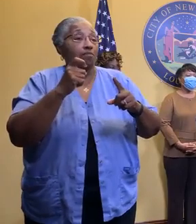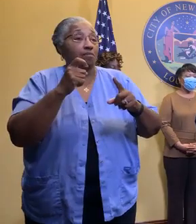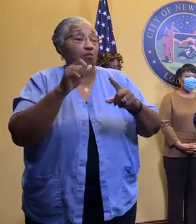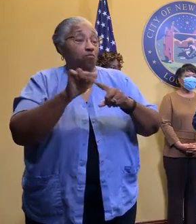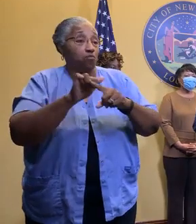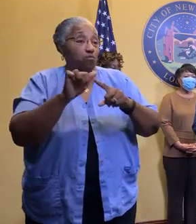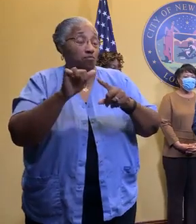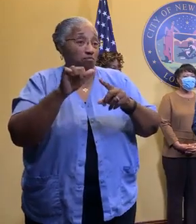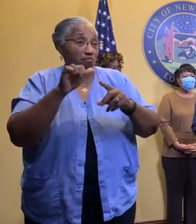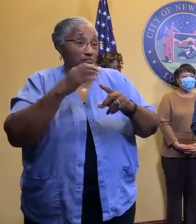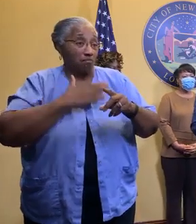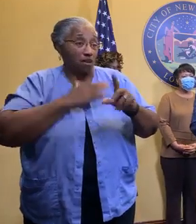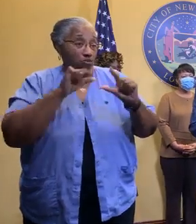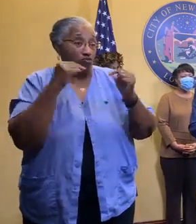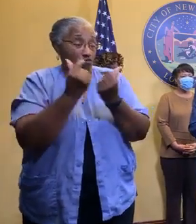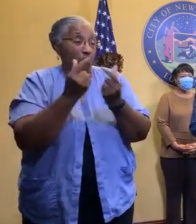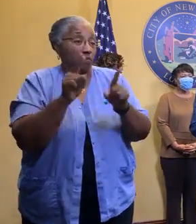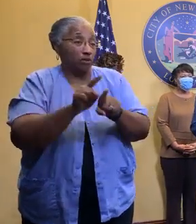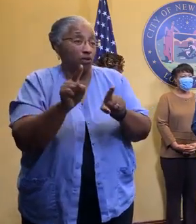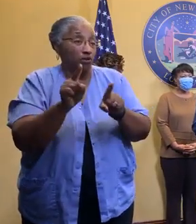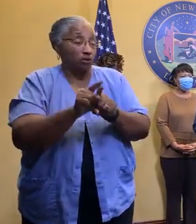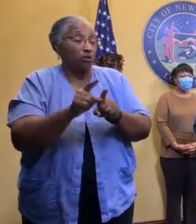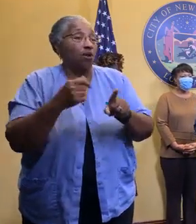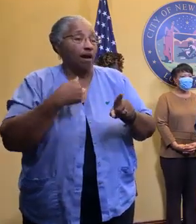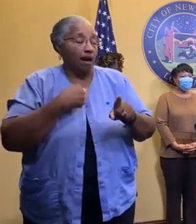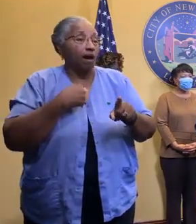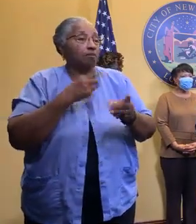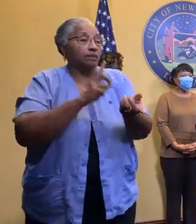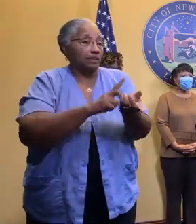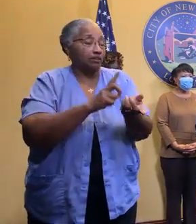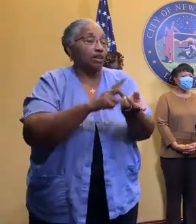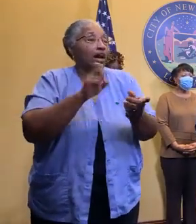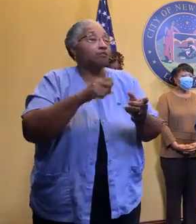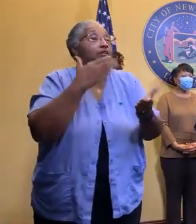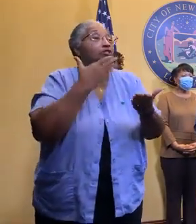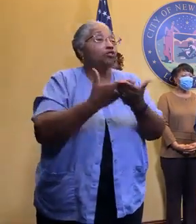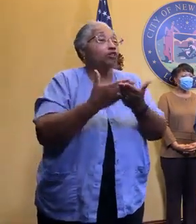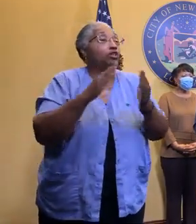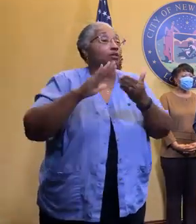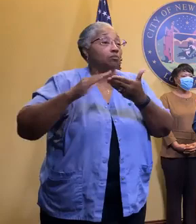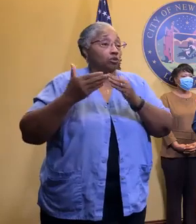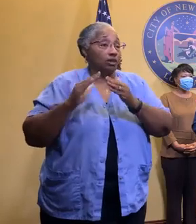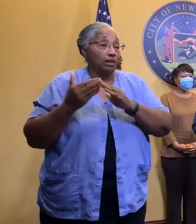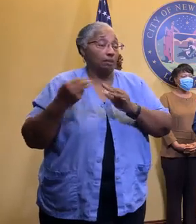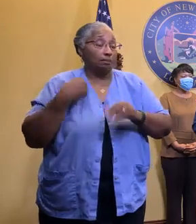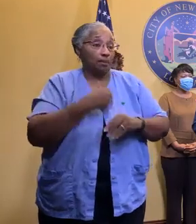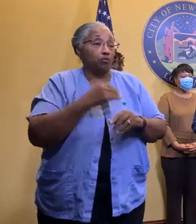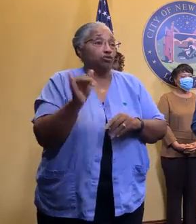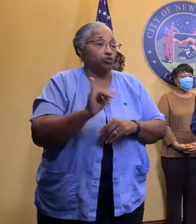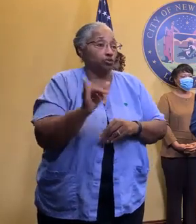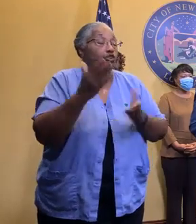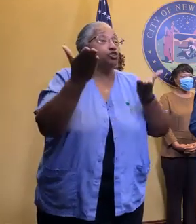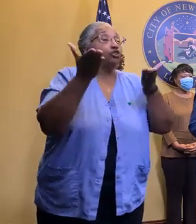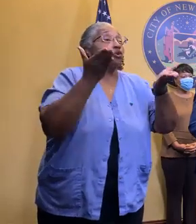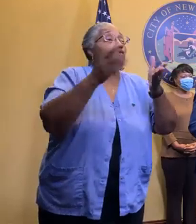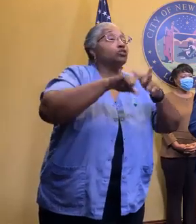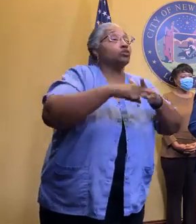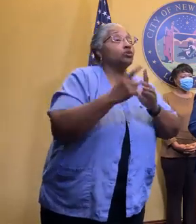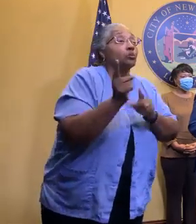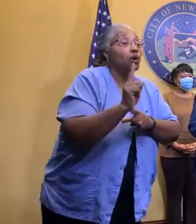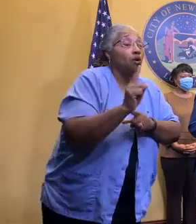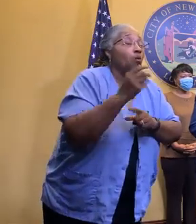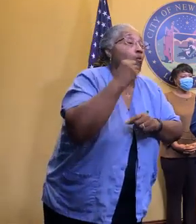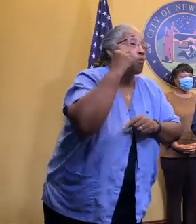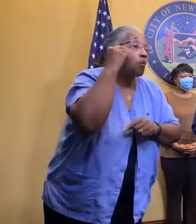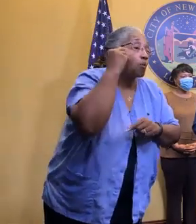physician in our community, and I believe to be a good physician, you have to be a good community member as well. So service starts at home, and service continues through